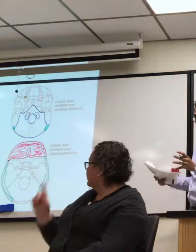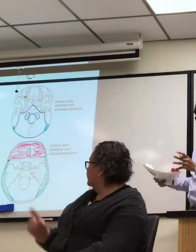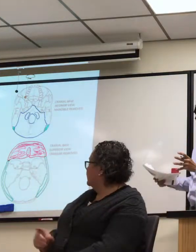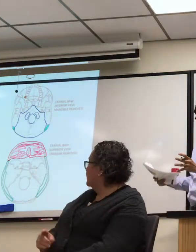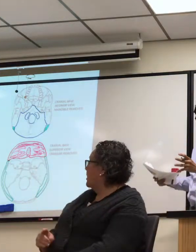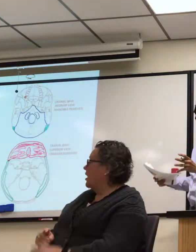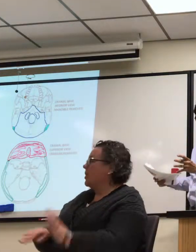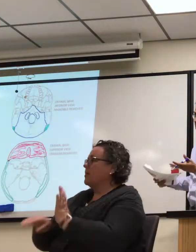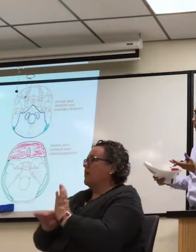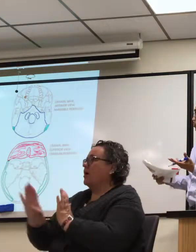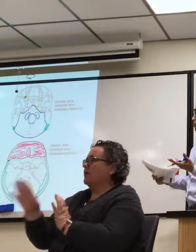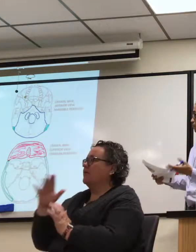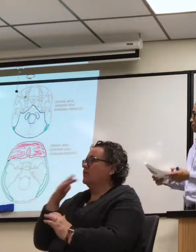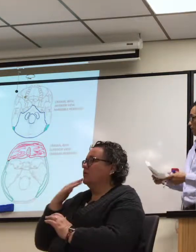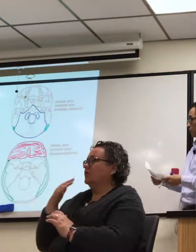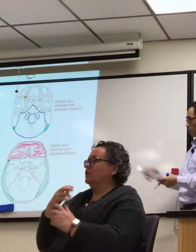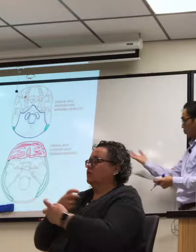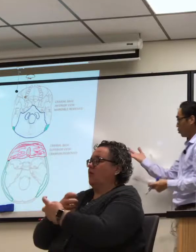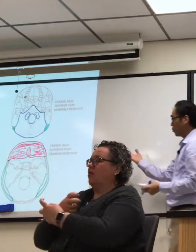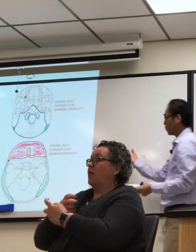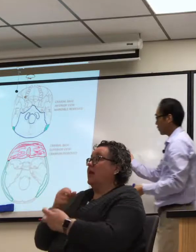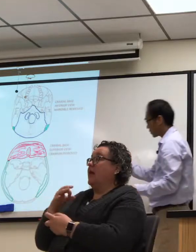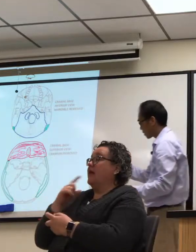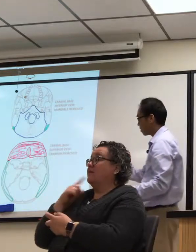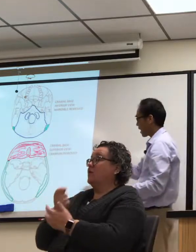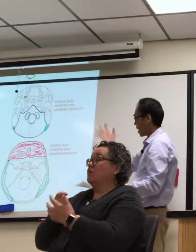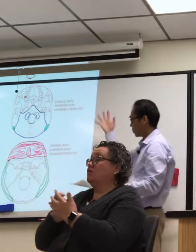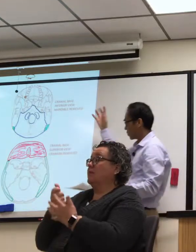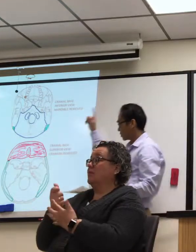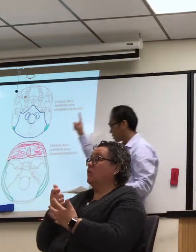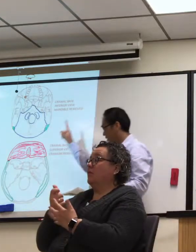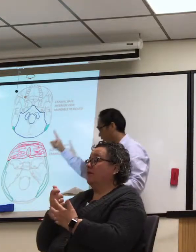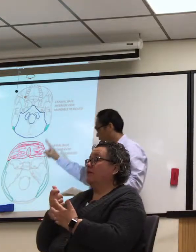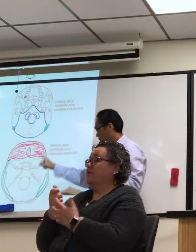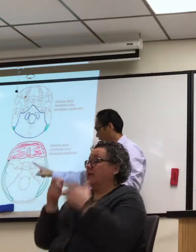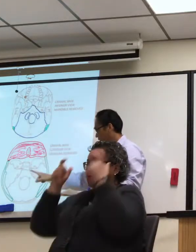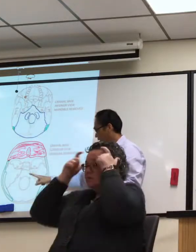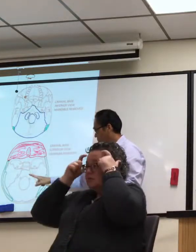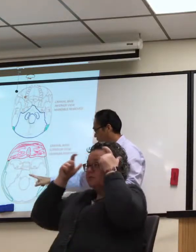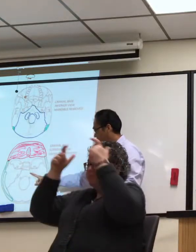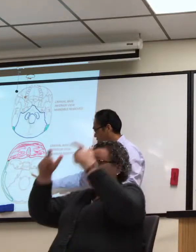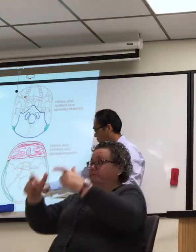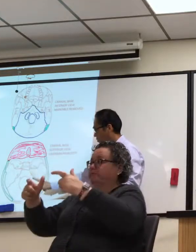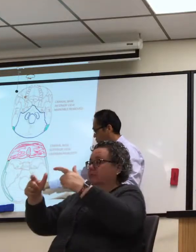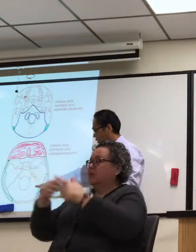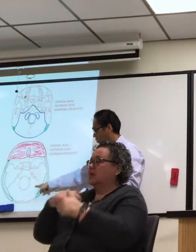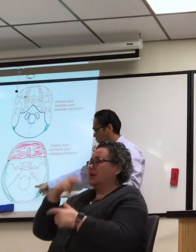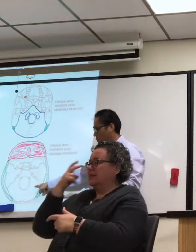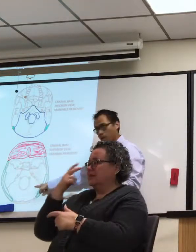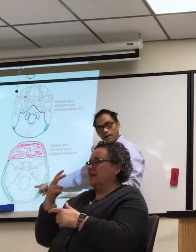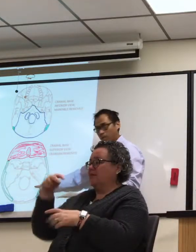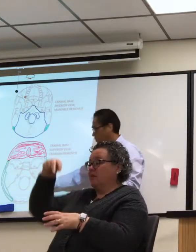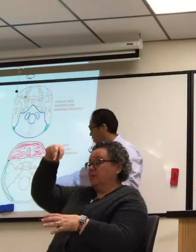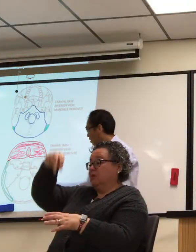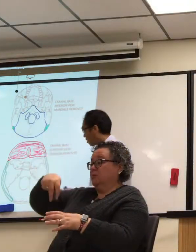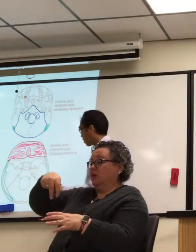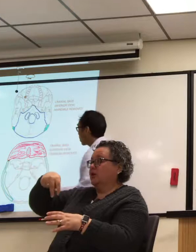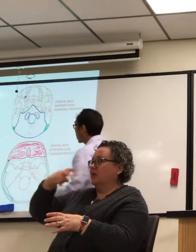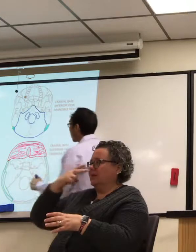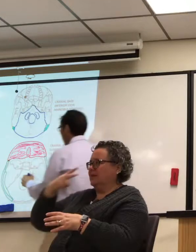your skull. You could, if you remove the skull cap, you could see that same bone from the superior view right